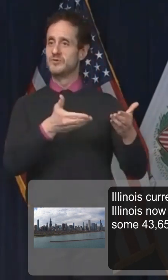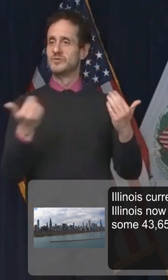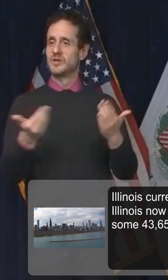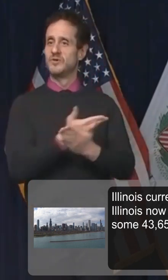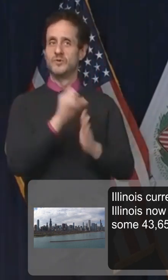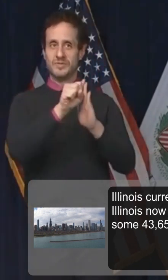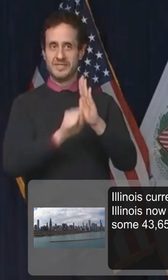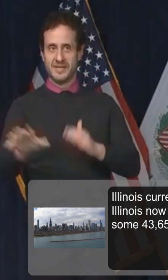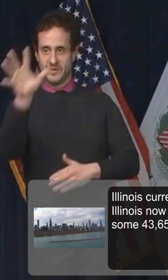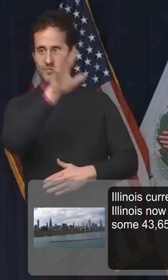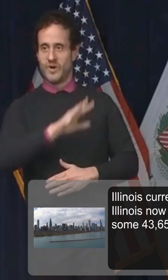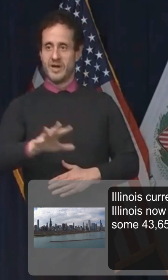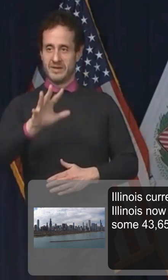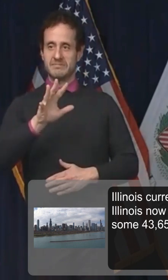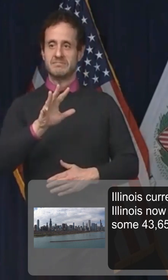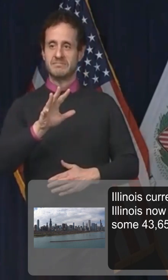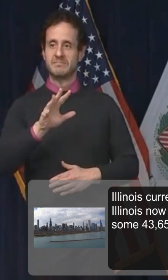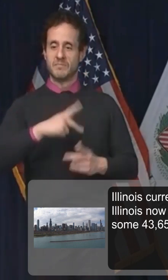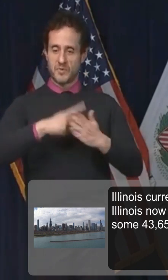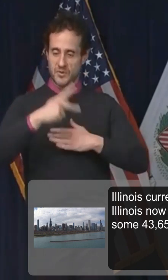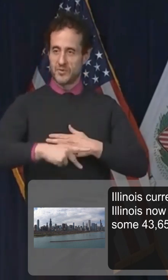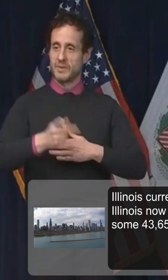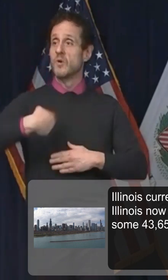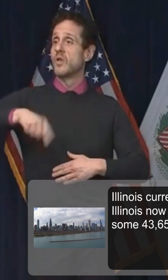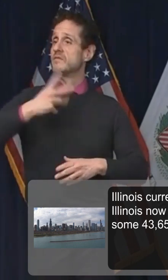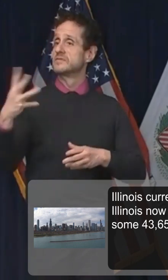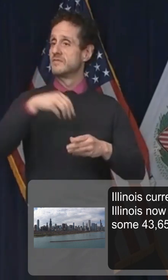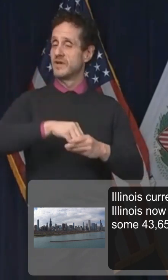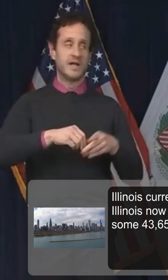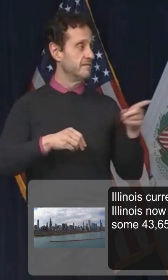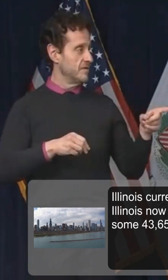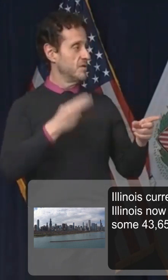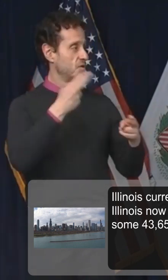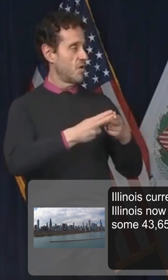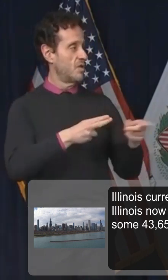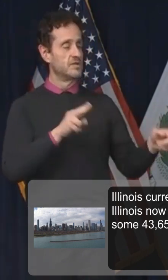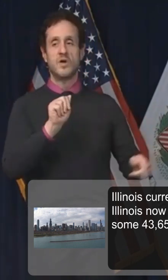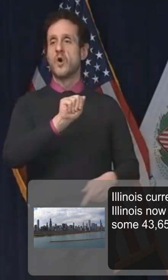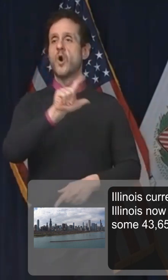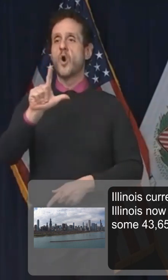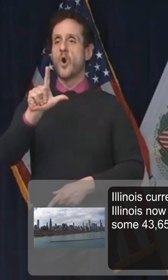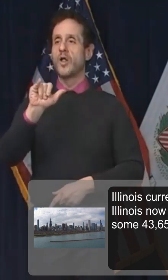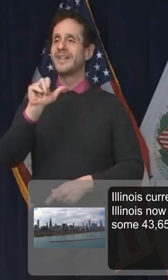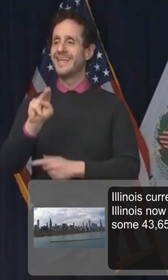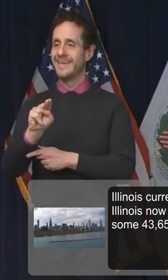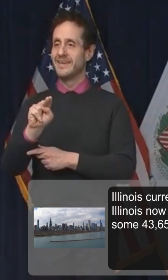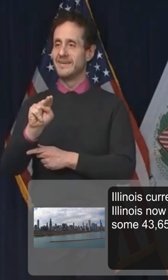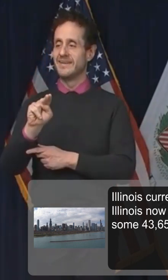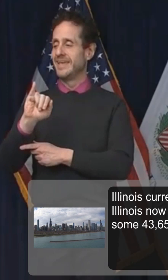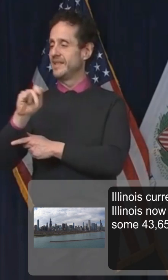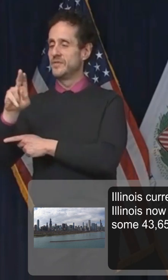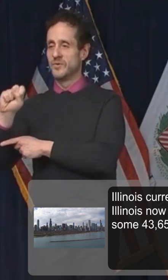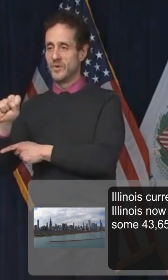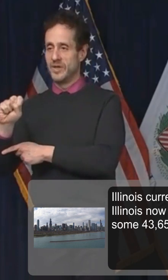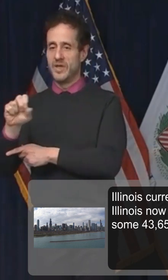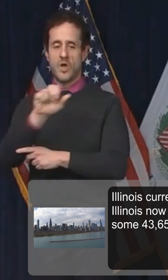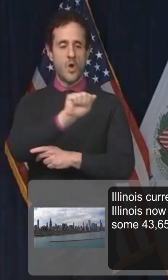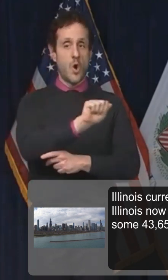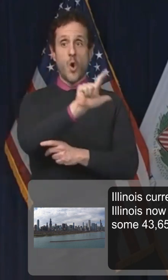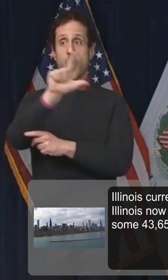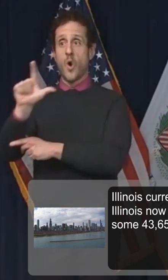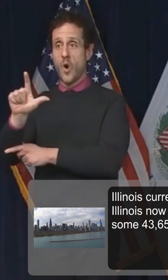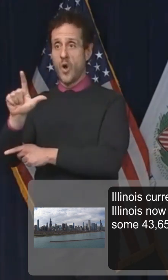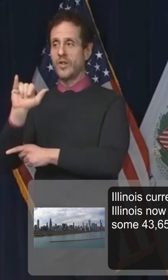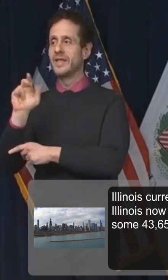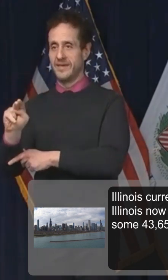that we can all participate in, and it's called All In Illinois. All In is our anthem and